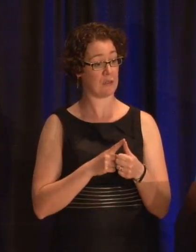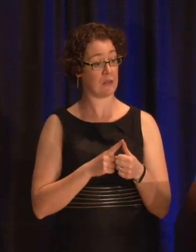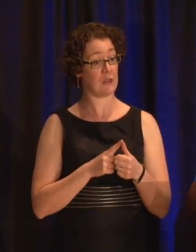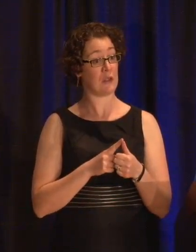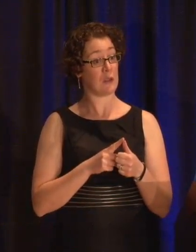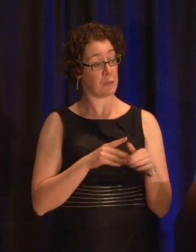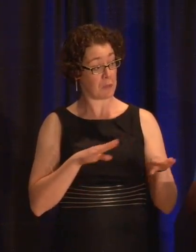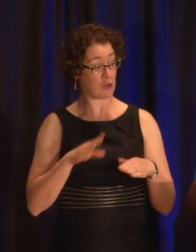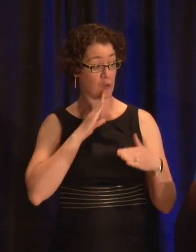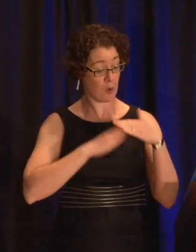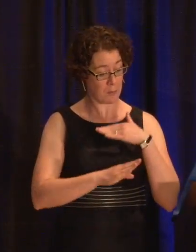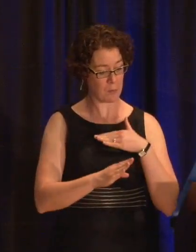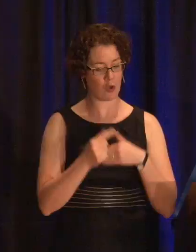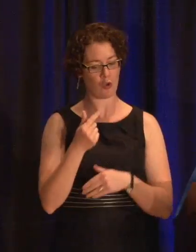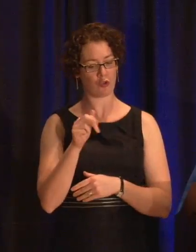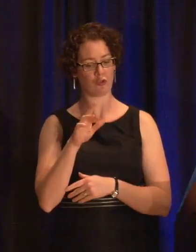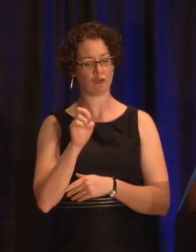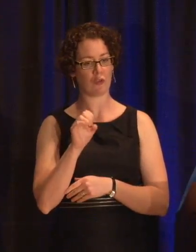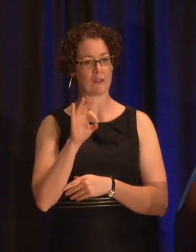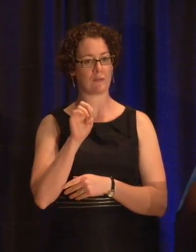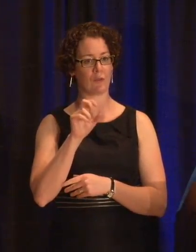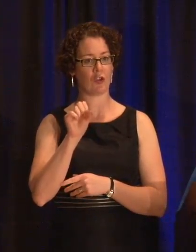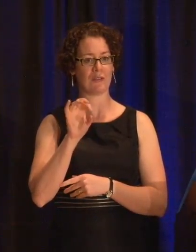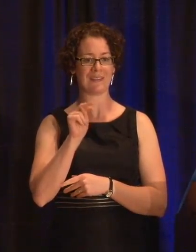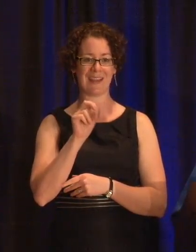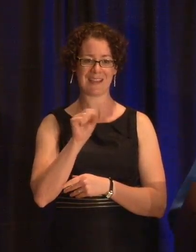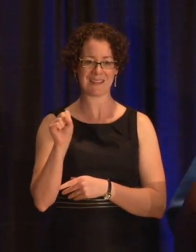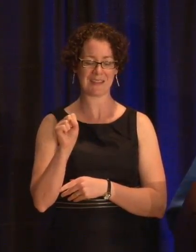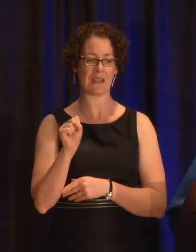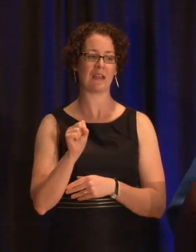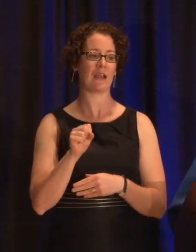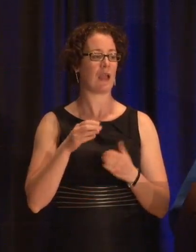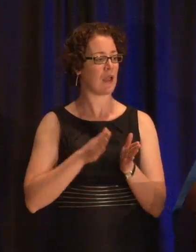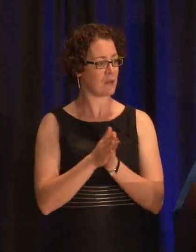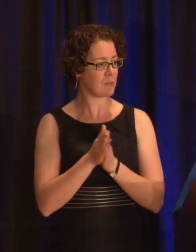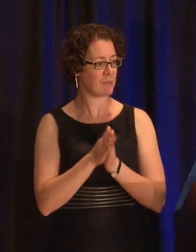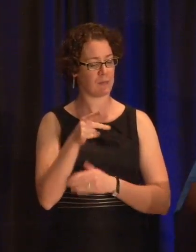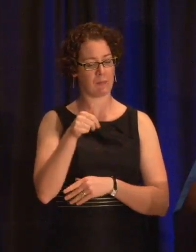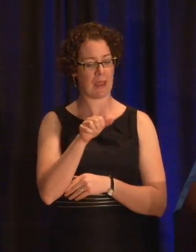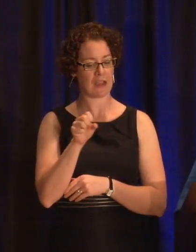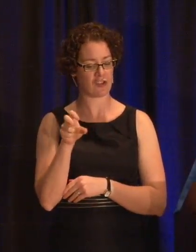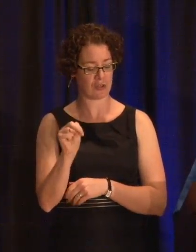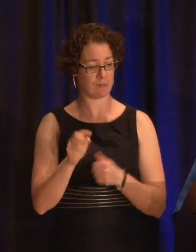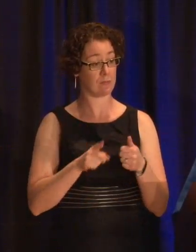humility, gracefulness, and passion. Let's begin with humility.